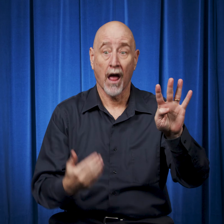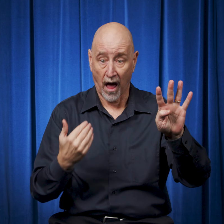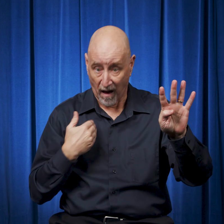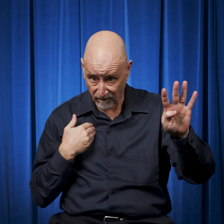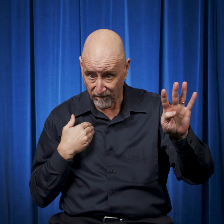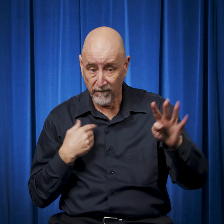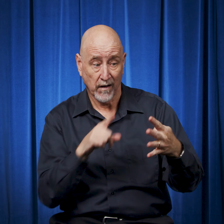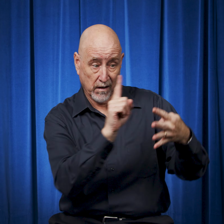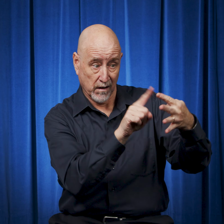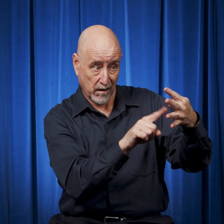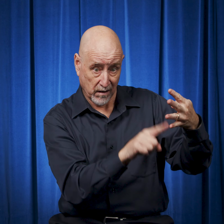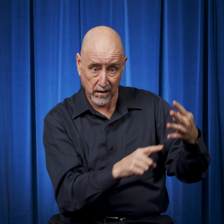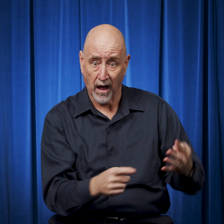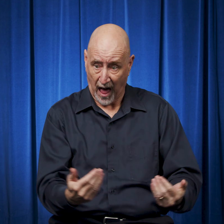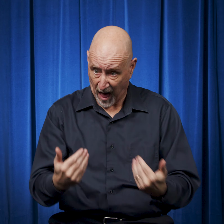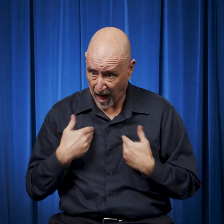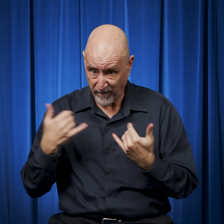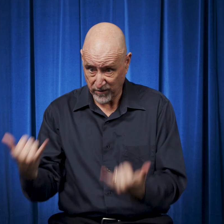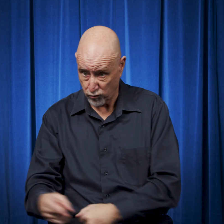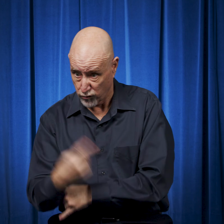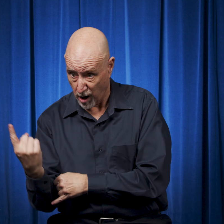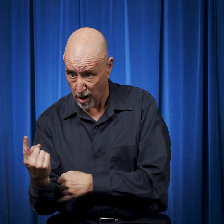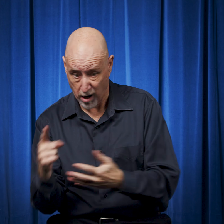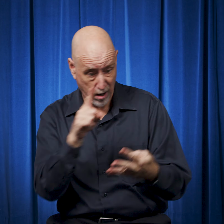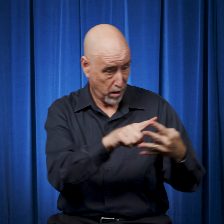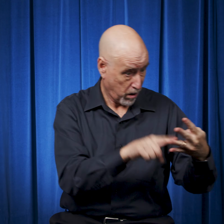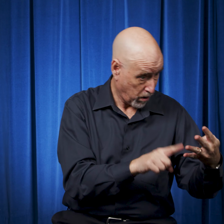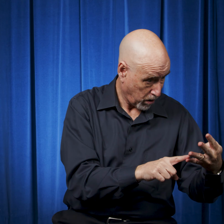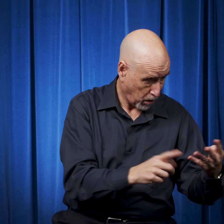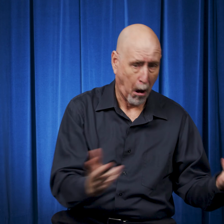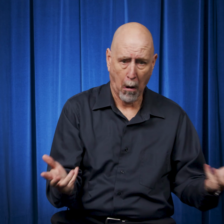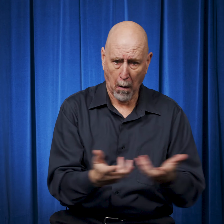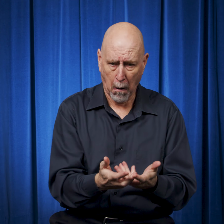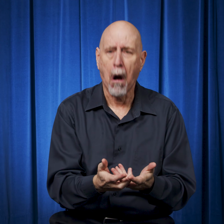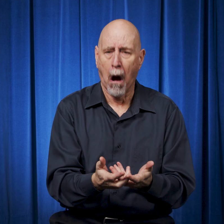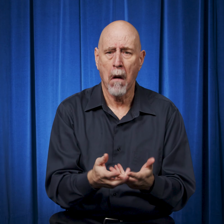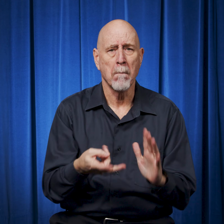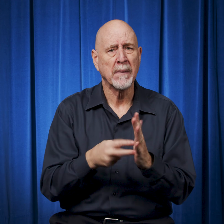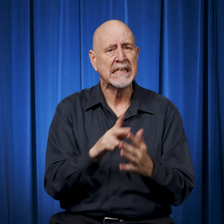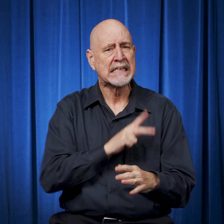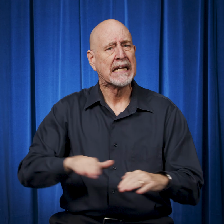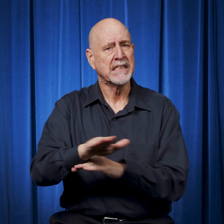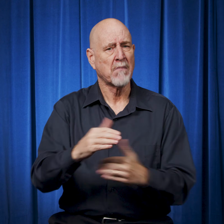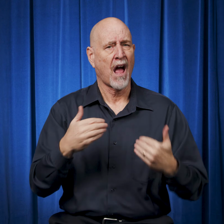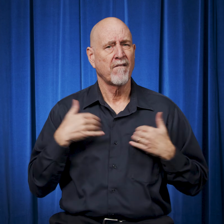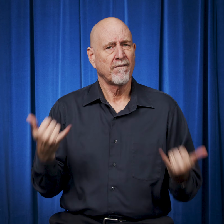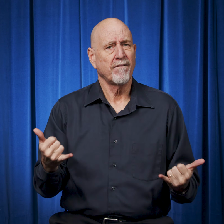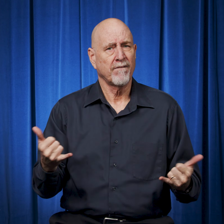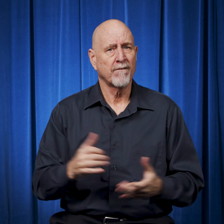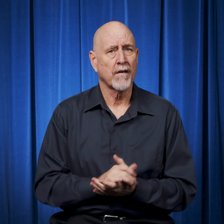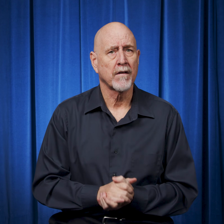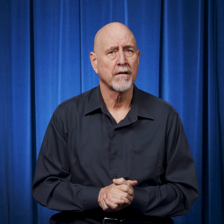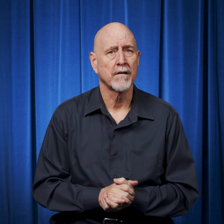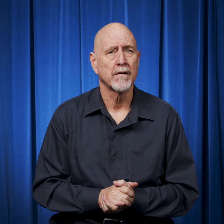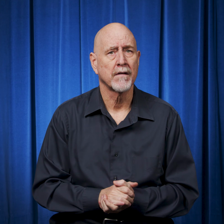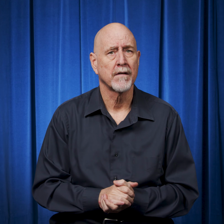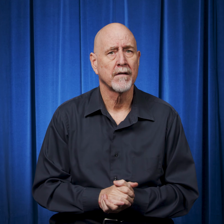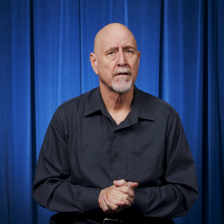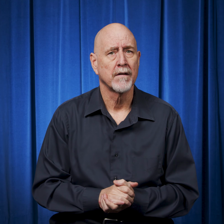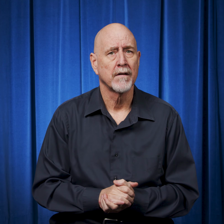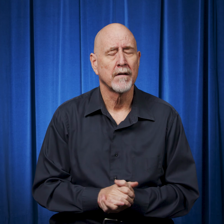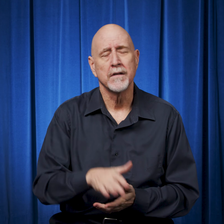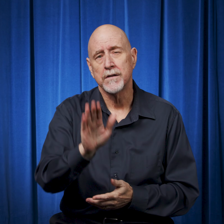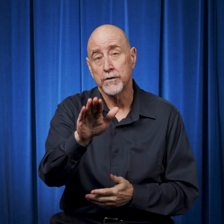that those four elements are present today, well, then we can conclude that the kingdom exists today.